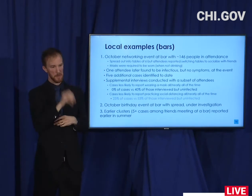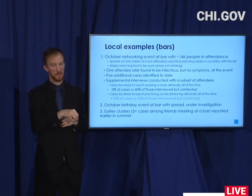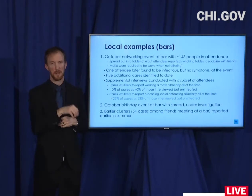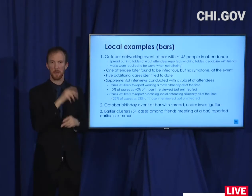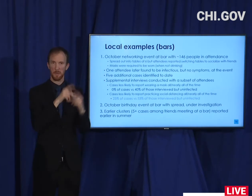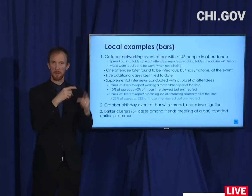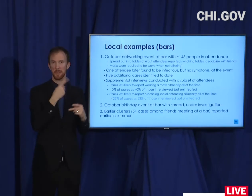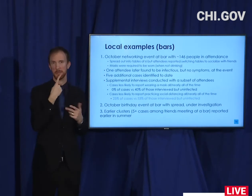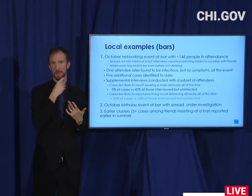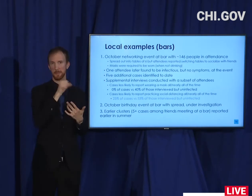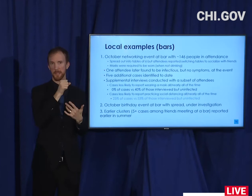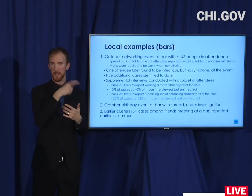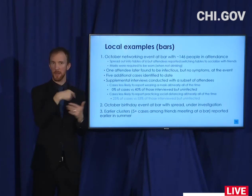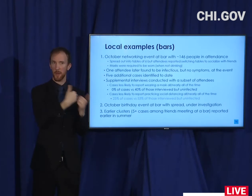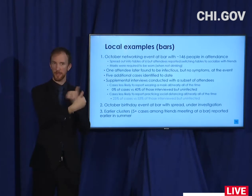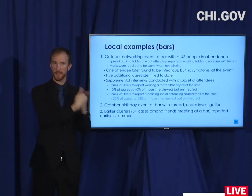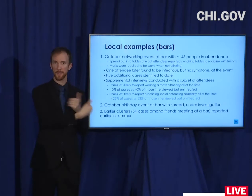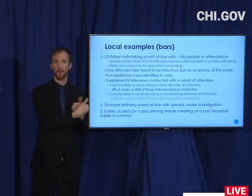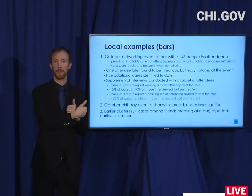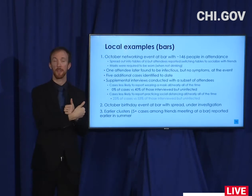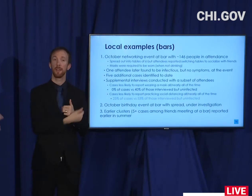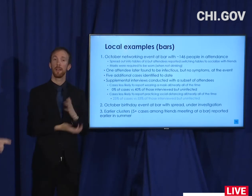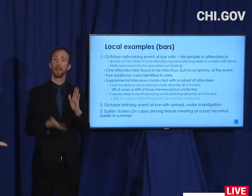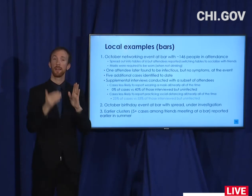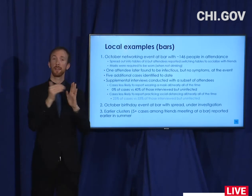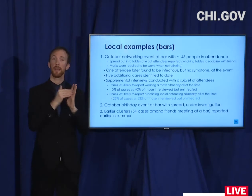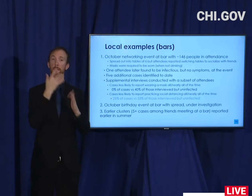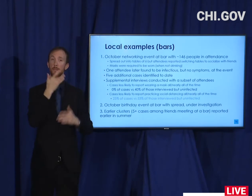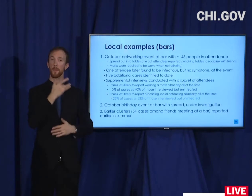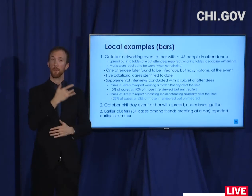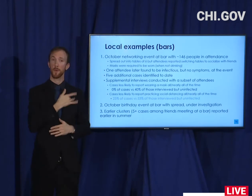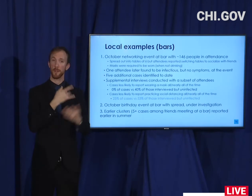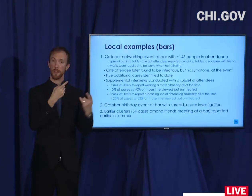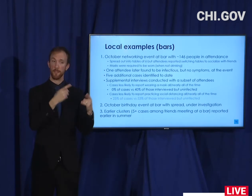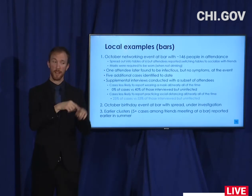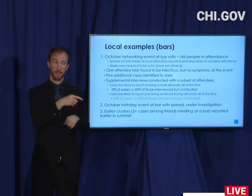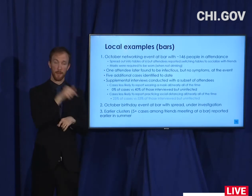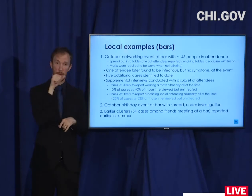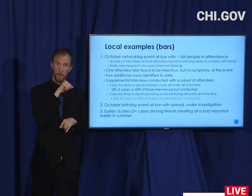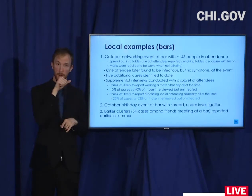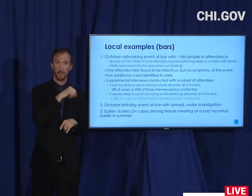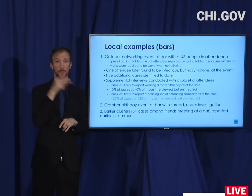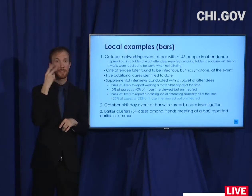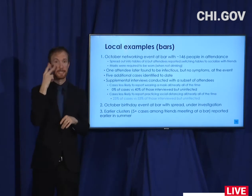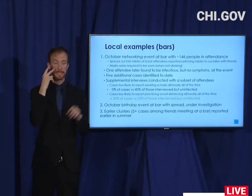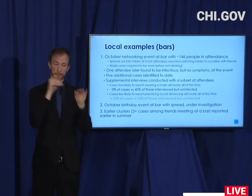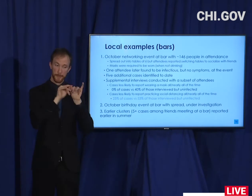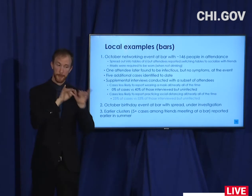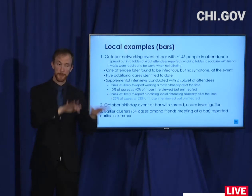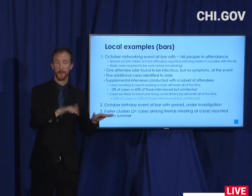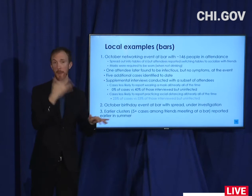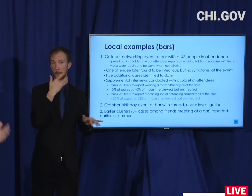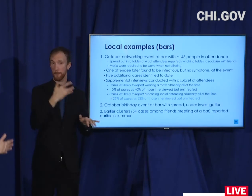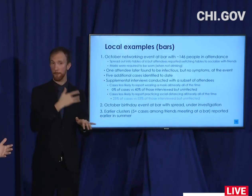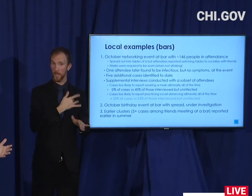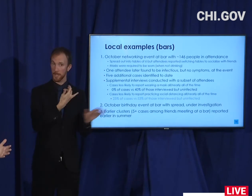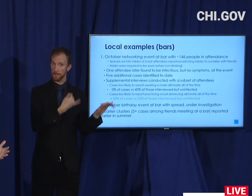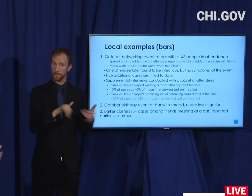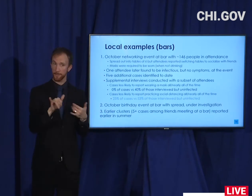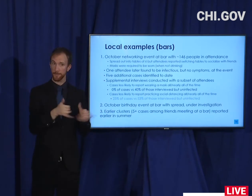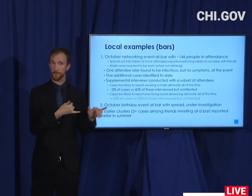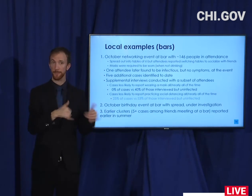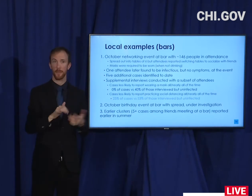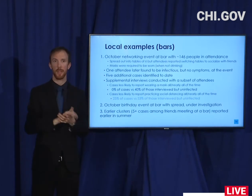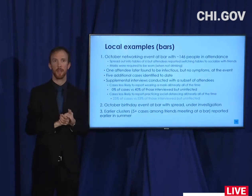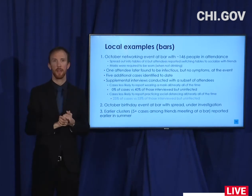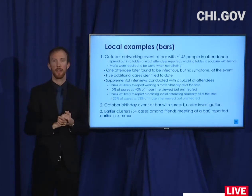bar where we've already seen spread and is under investigation, and earlier clusters from this summer. No huge outbreaks with hundreds of